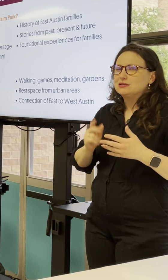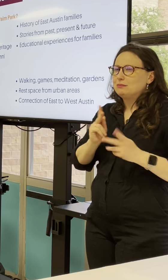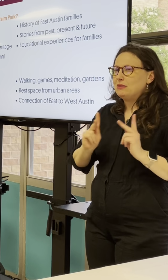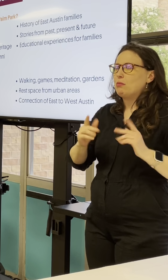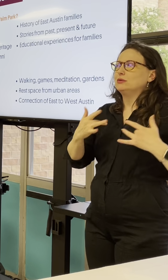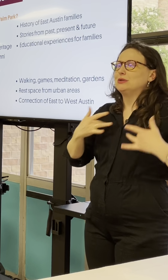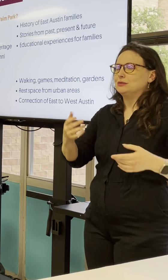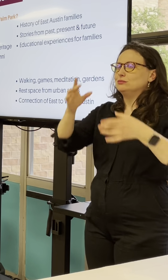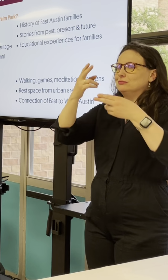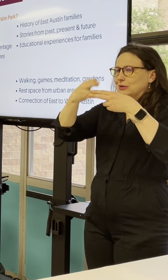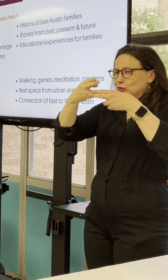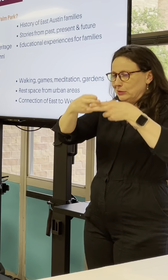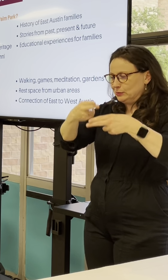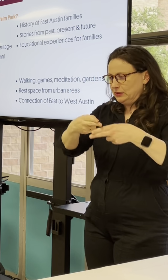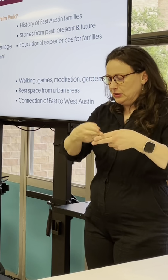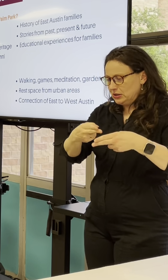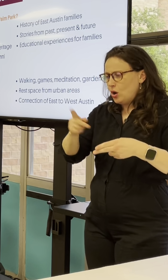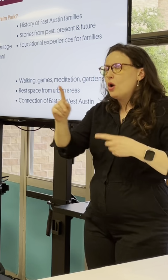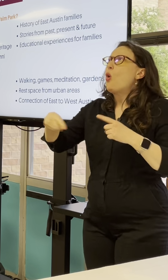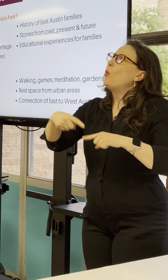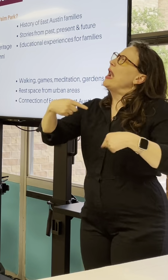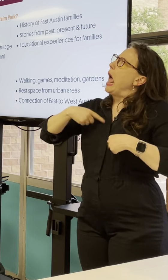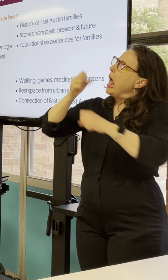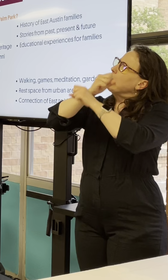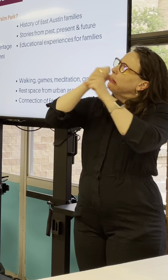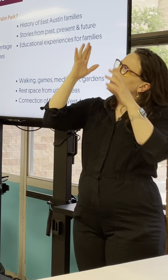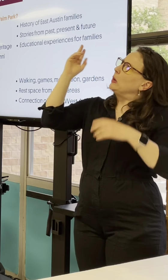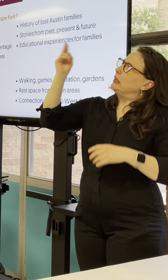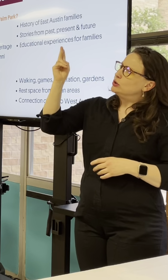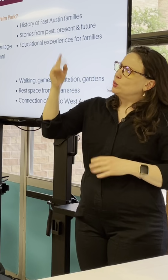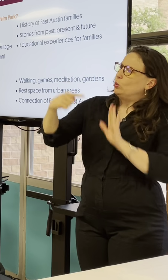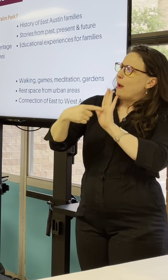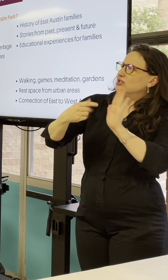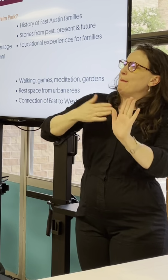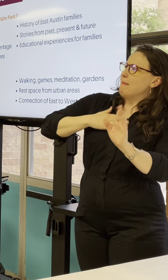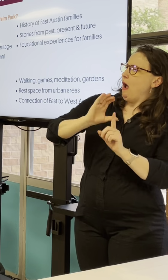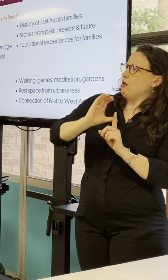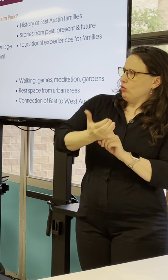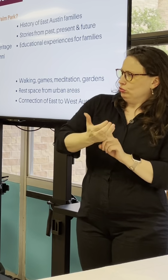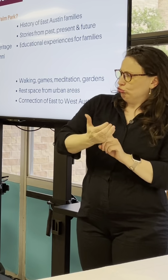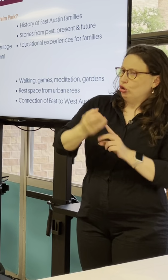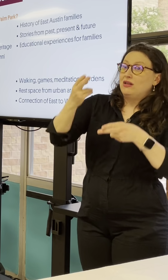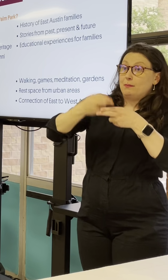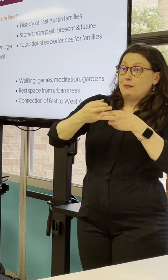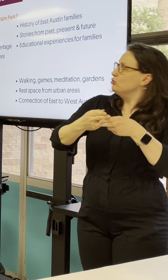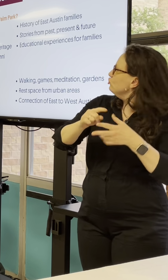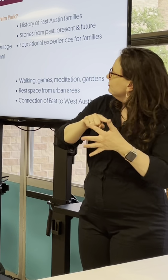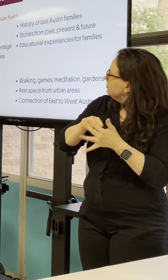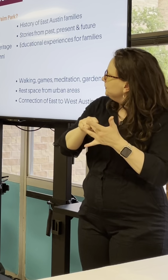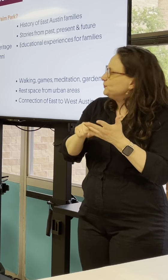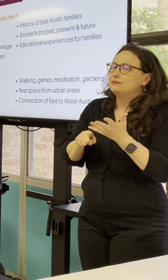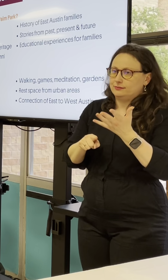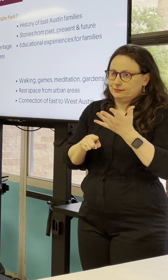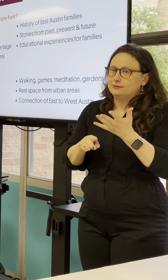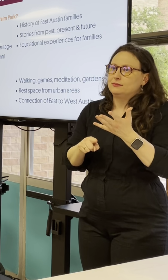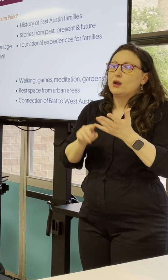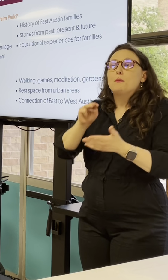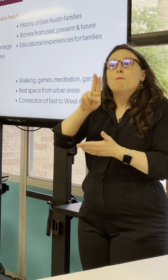people said, when I think of history, when I think of what I wanna see to represent my culture, they mentioned these things.